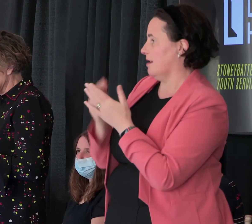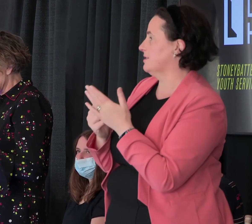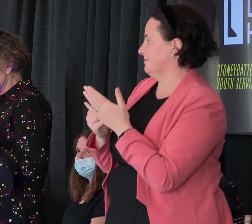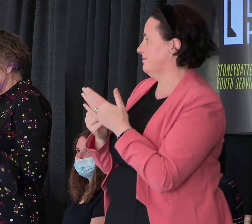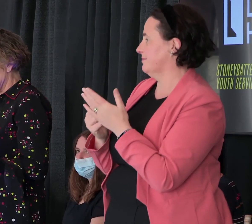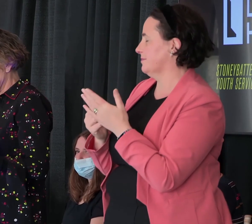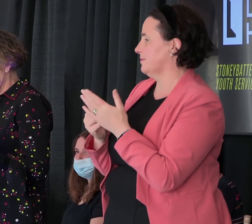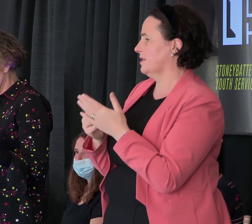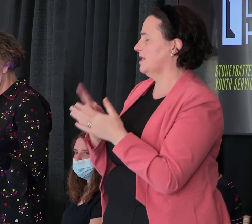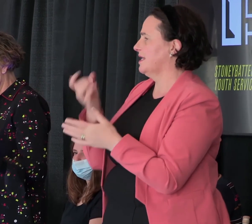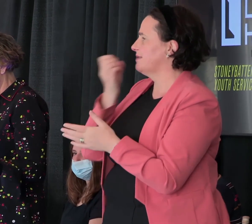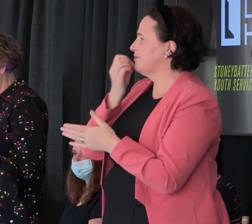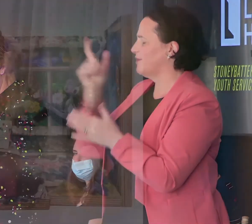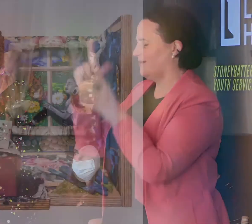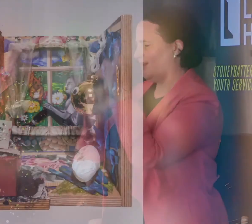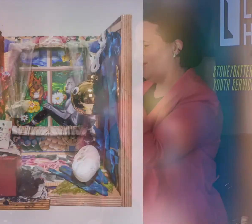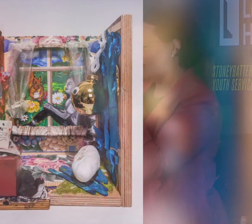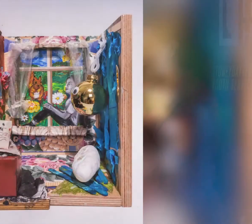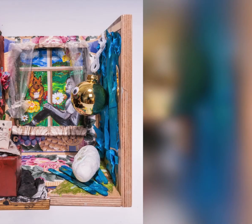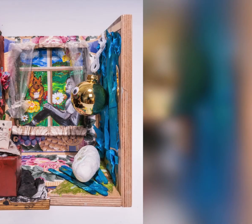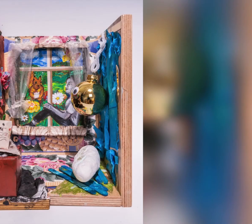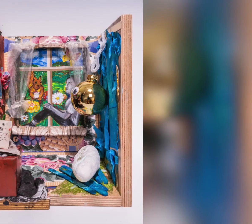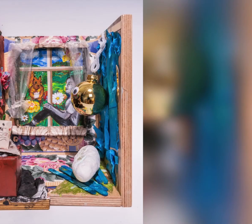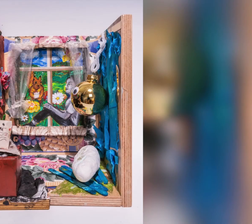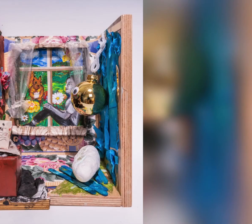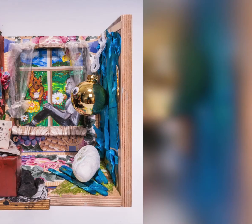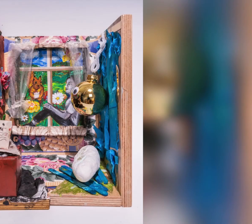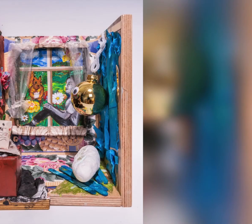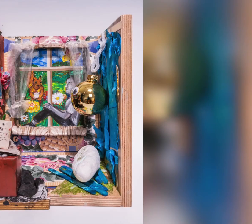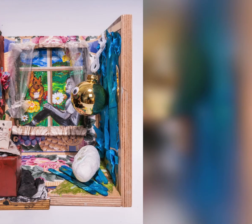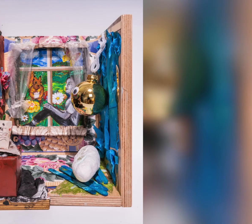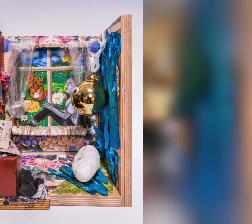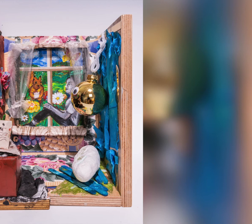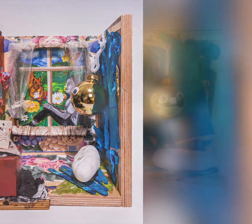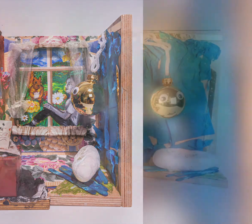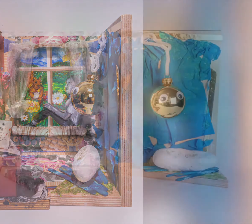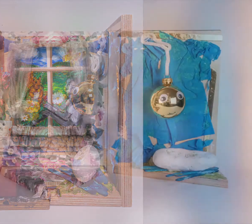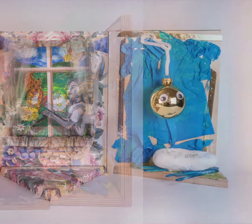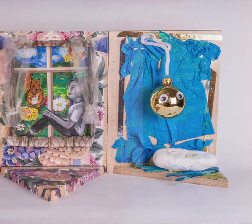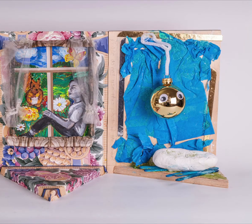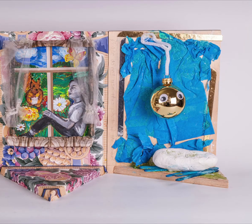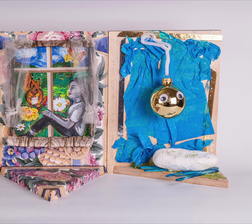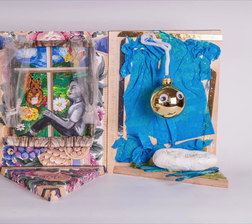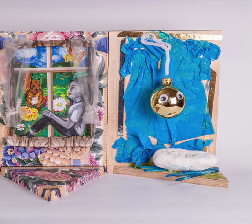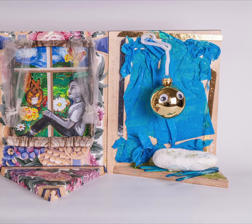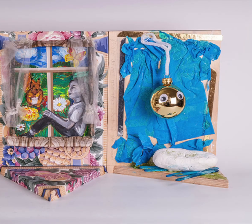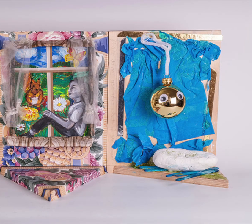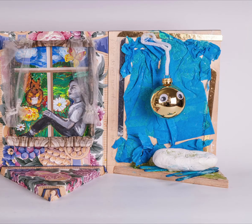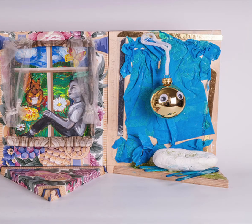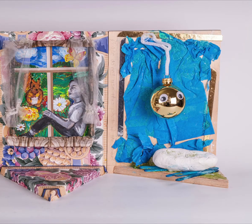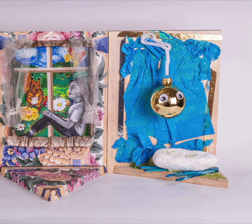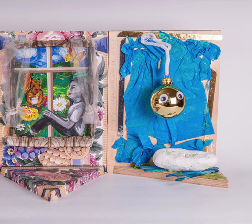And his absolutely beautiful photographs enable each artwork to be seen on its own, as well as in its group of three. And I think that was really